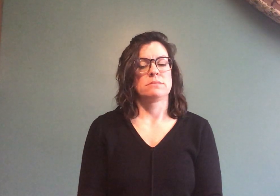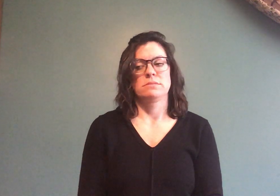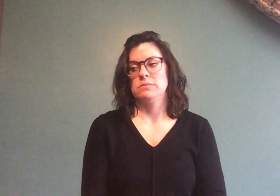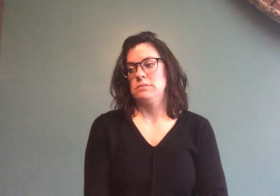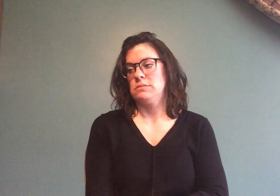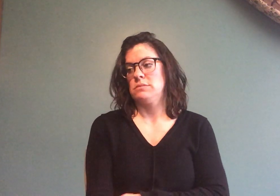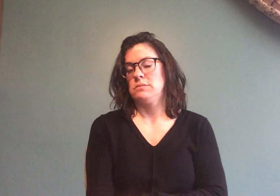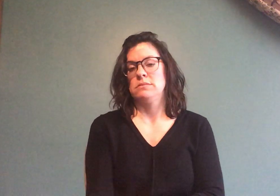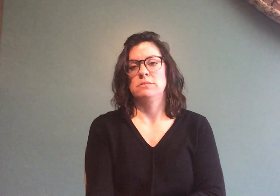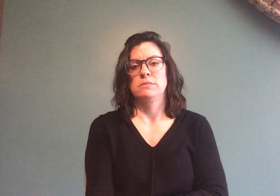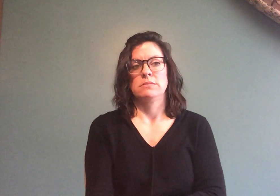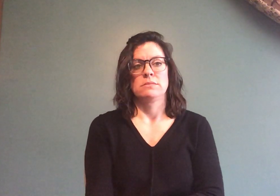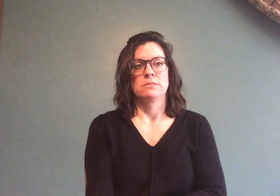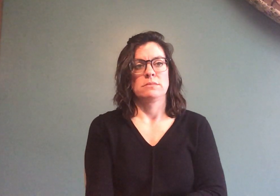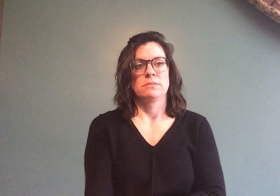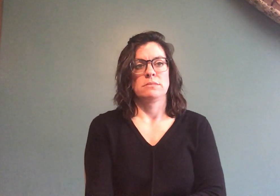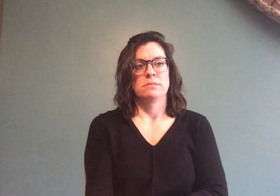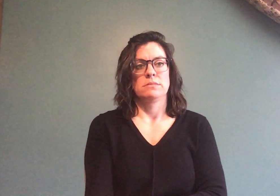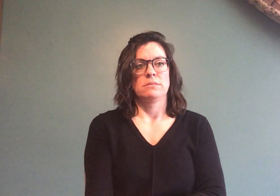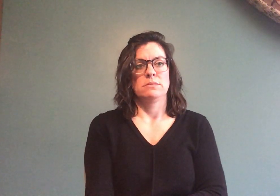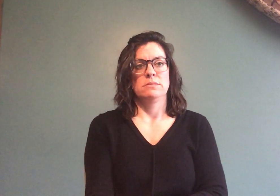Let me find one I can look at here.